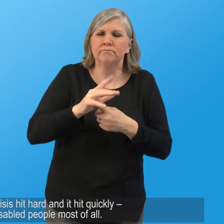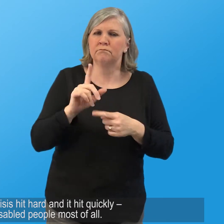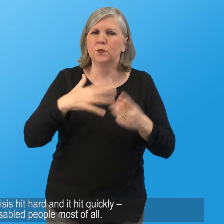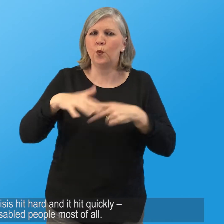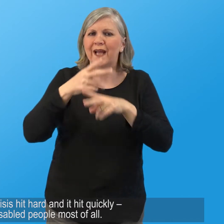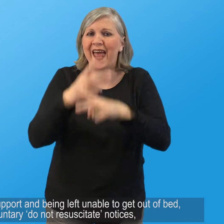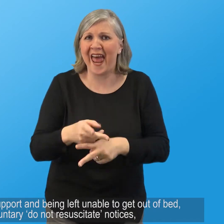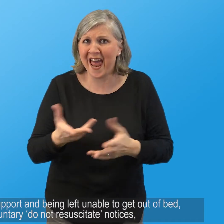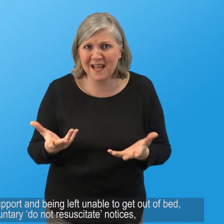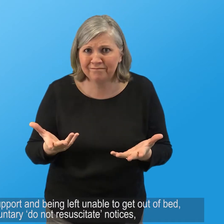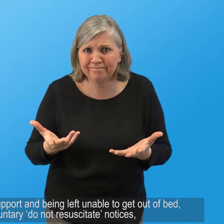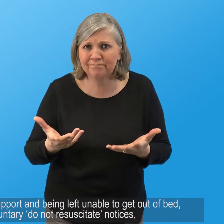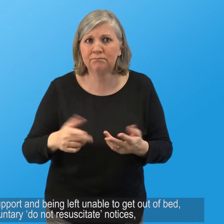all.